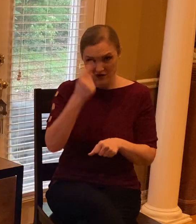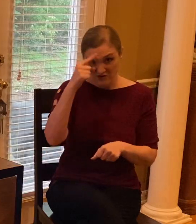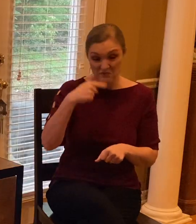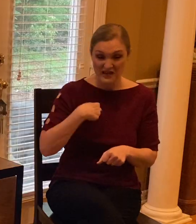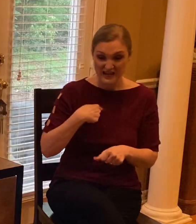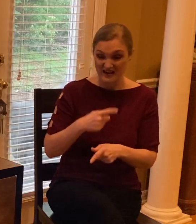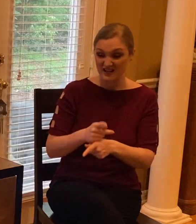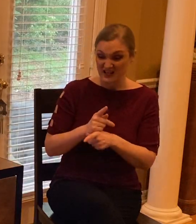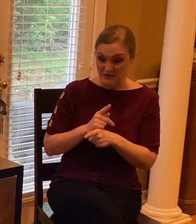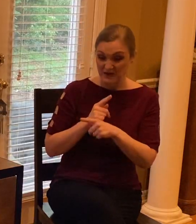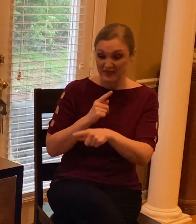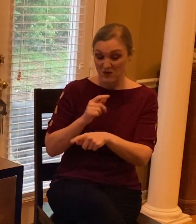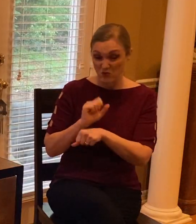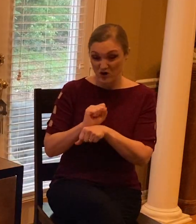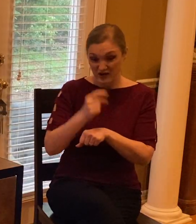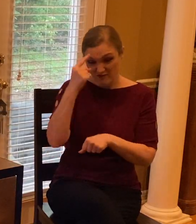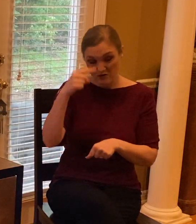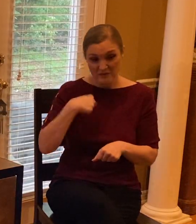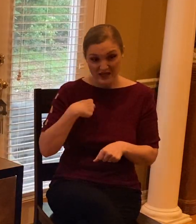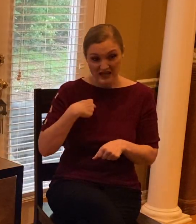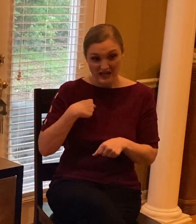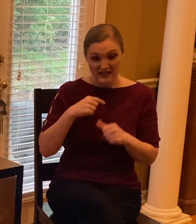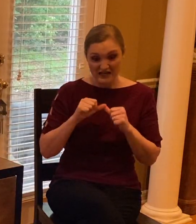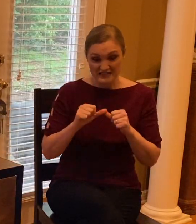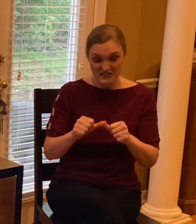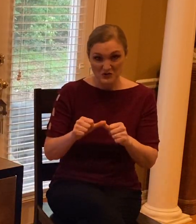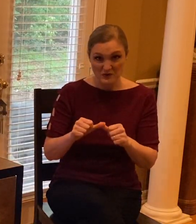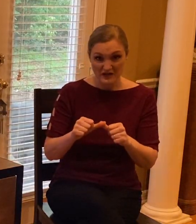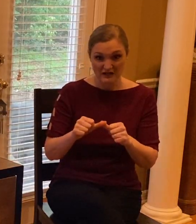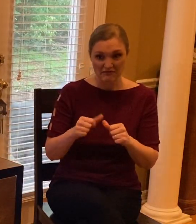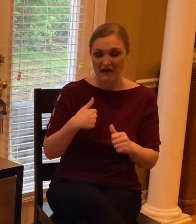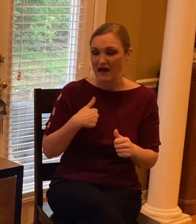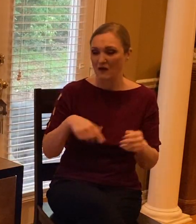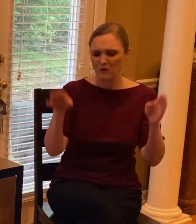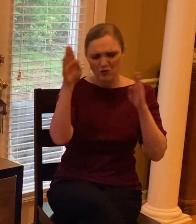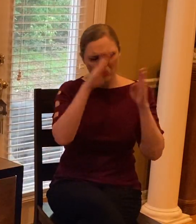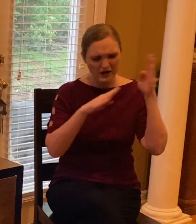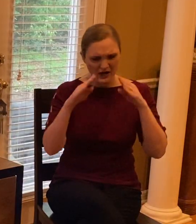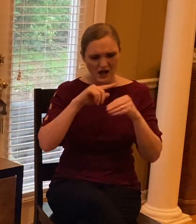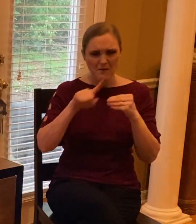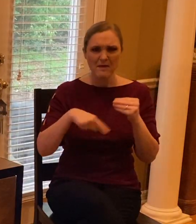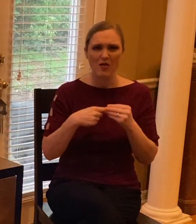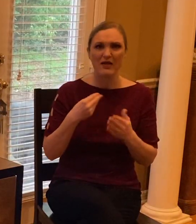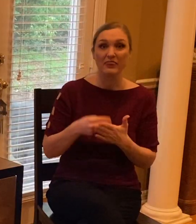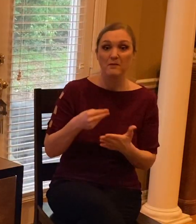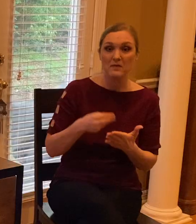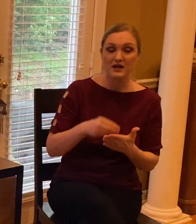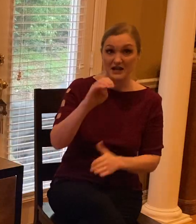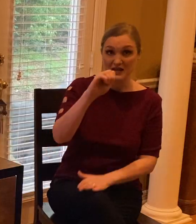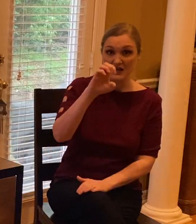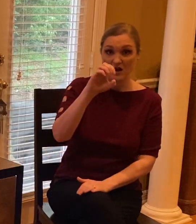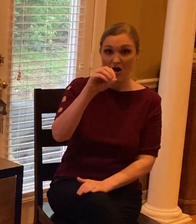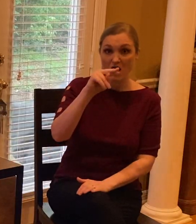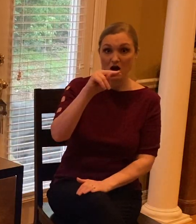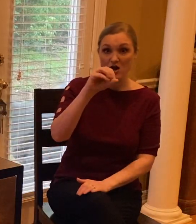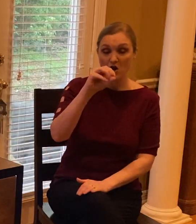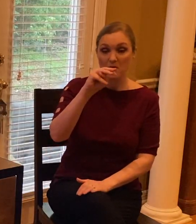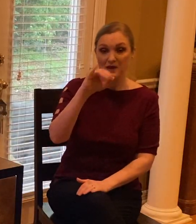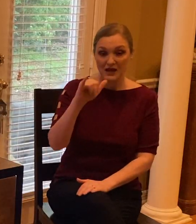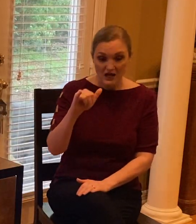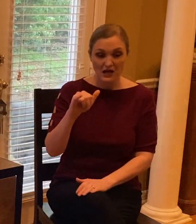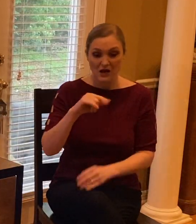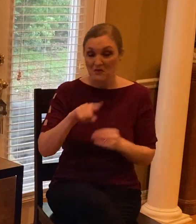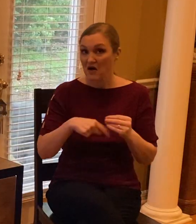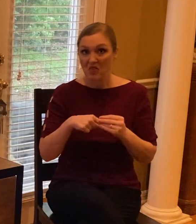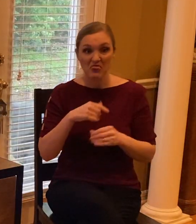those employees and maintaining our business. I worry about the economy, what kind of a toll this is going to have on, you know, the economy of our